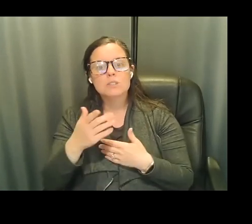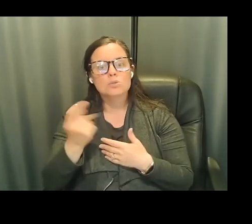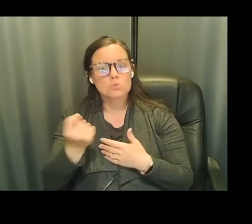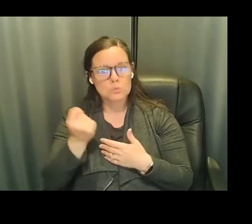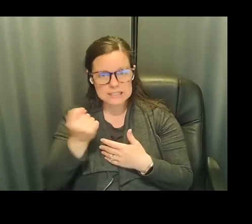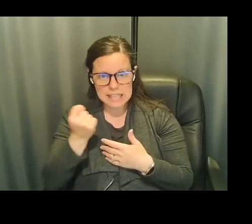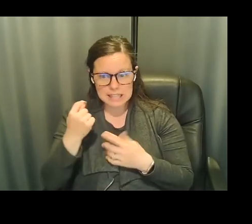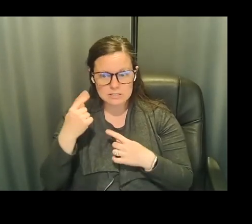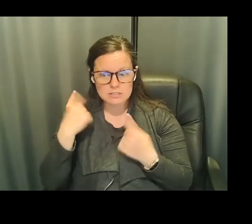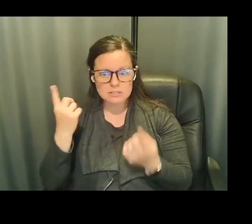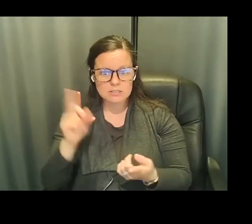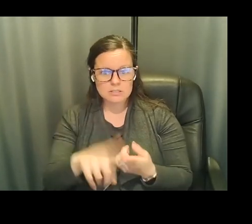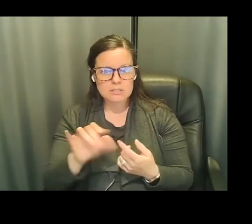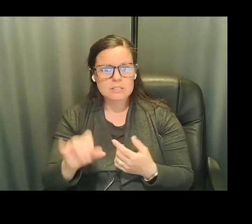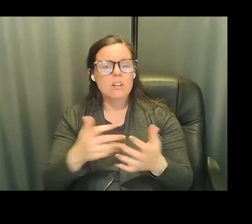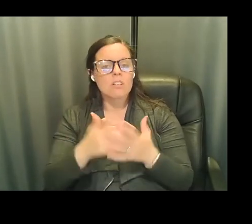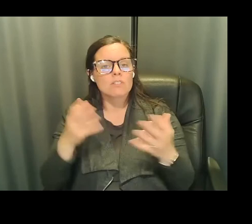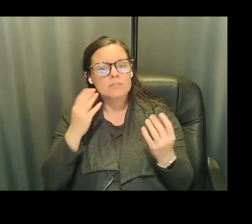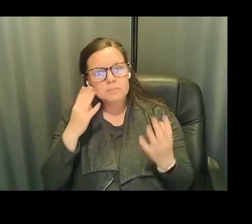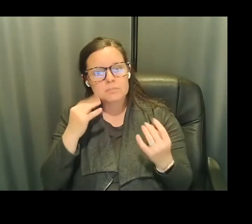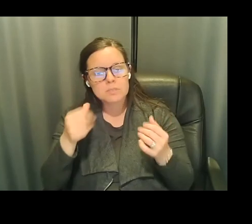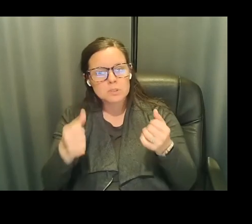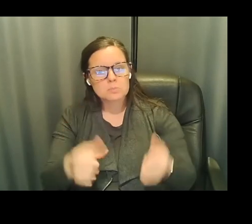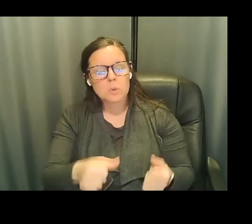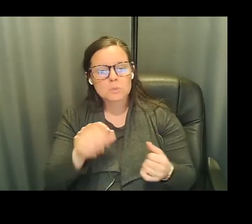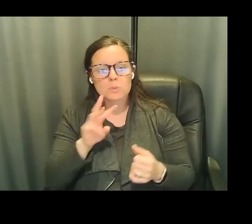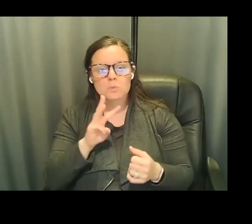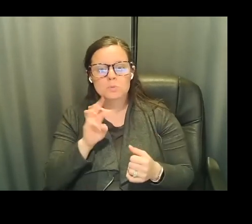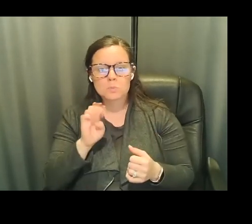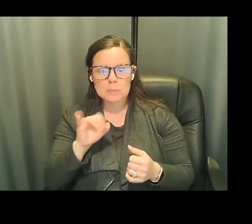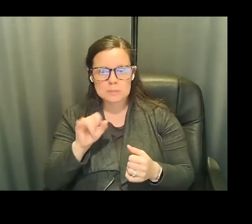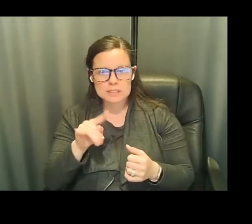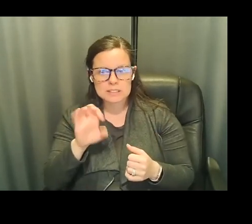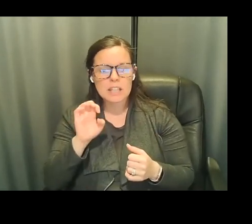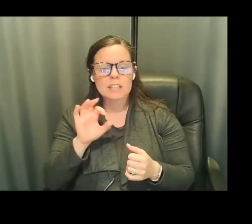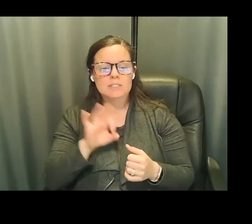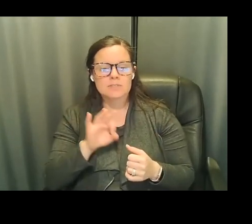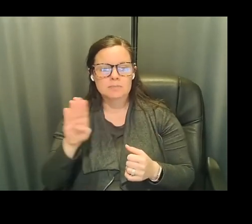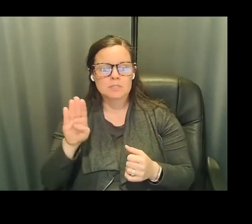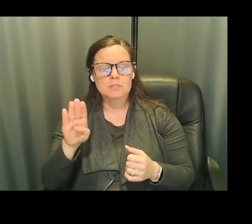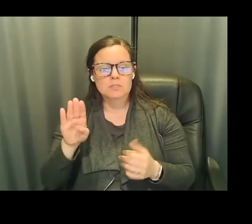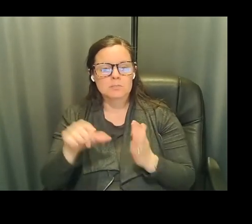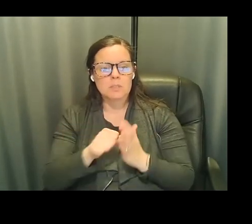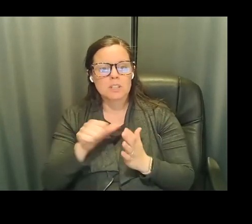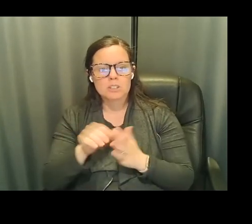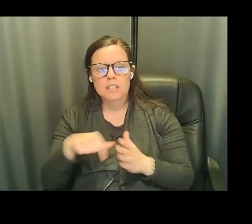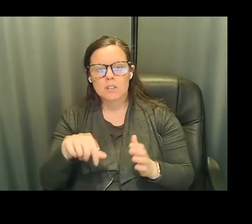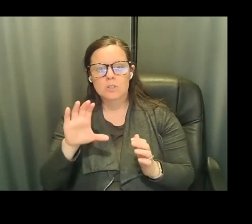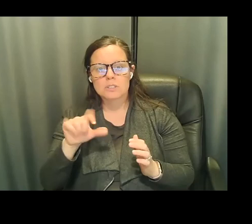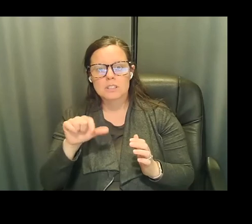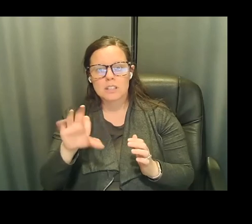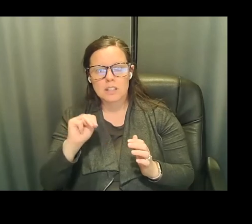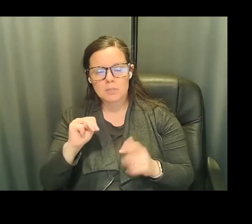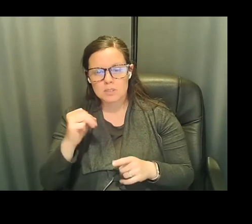lot of information is being posted to our websites, our Facebook pages, and togetherqc.com. One